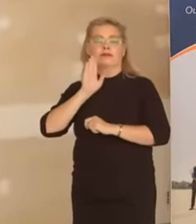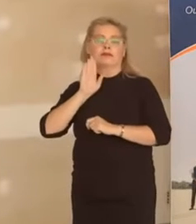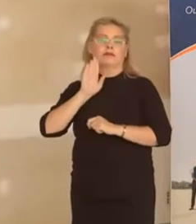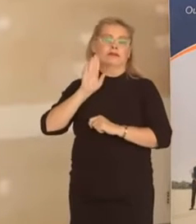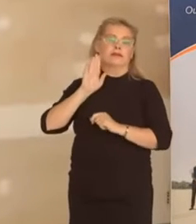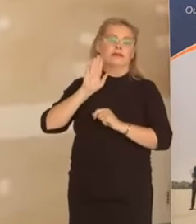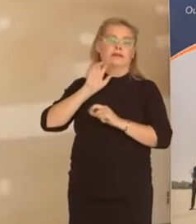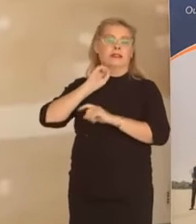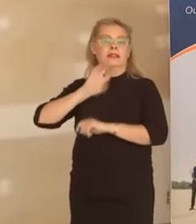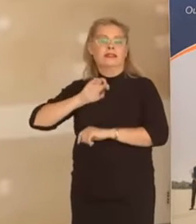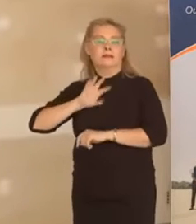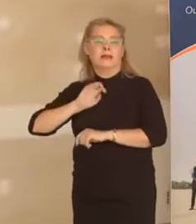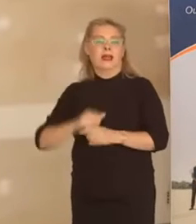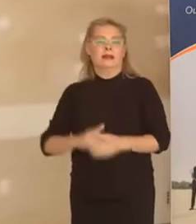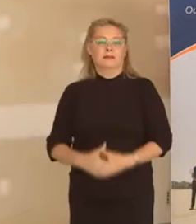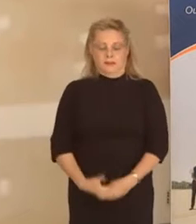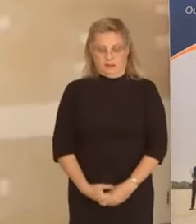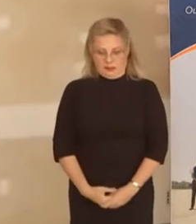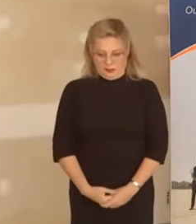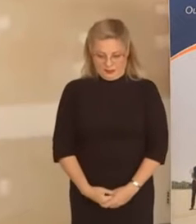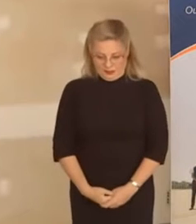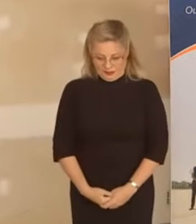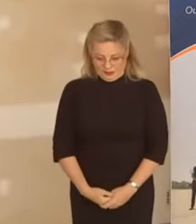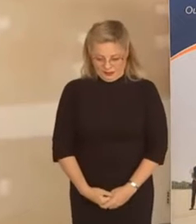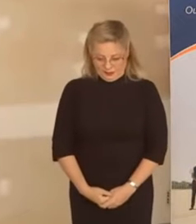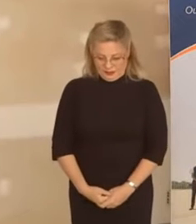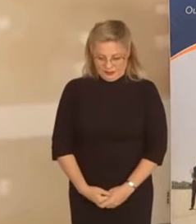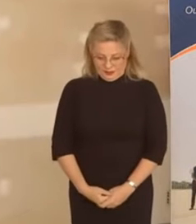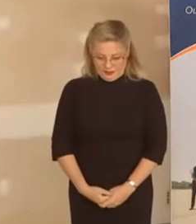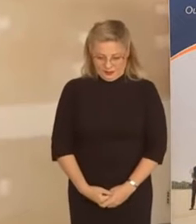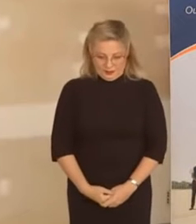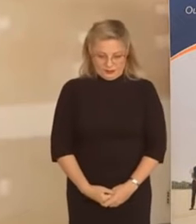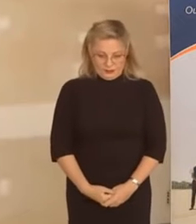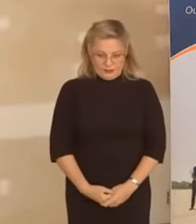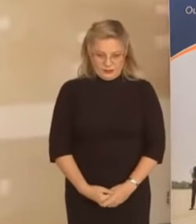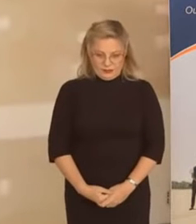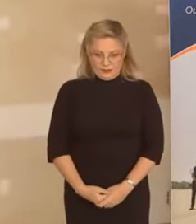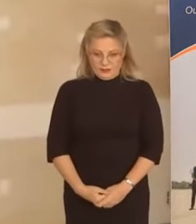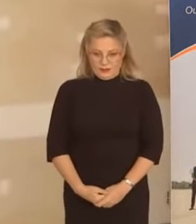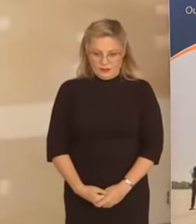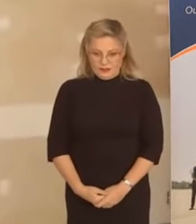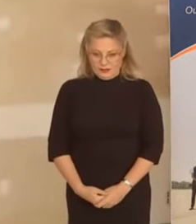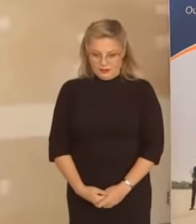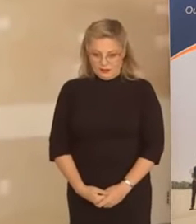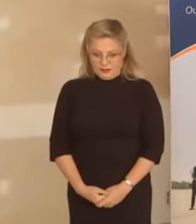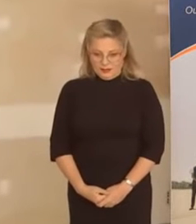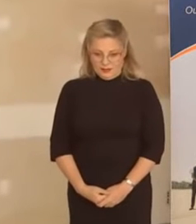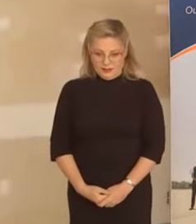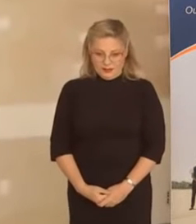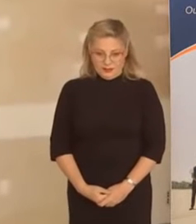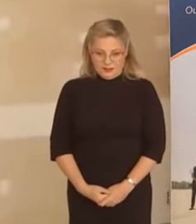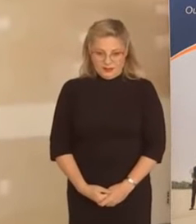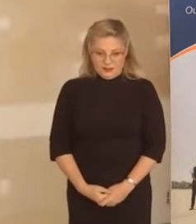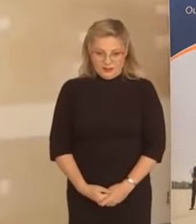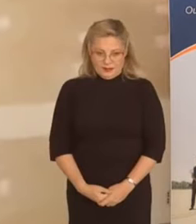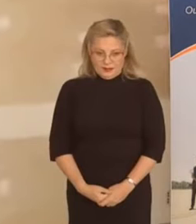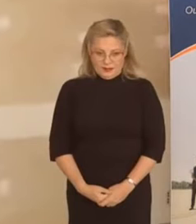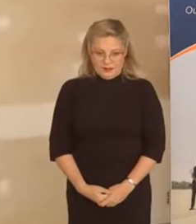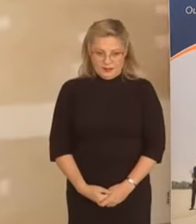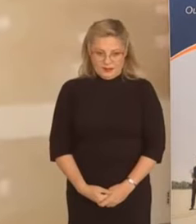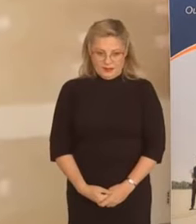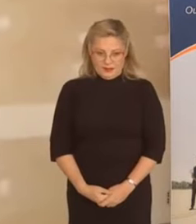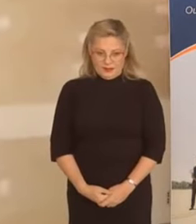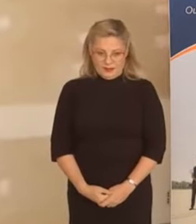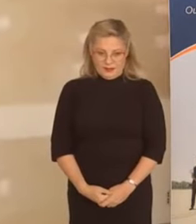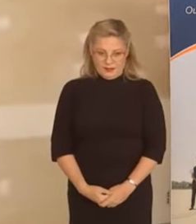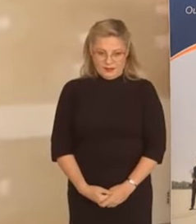has now reached its final stage at gate lounge 55. If you're on a boarding pass for this flight, can you please make your immediate way to gate